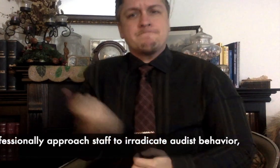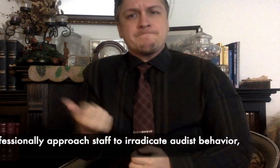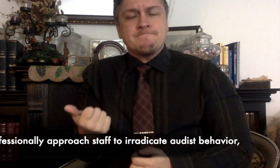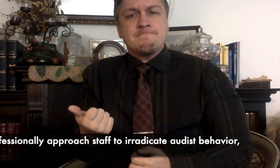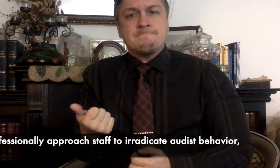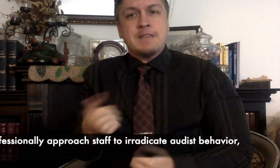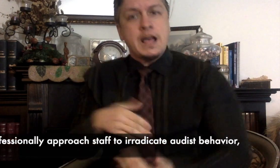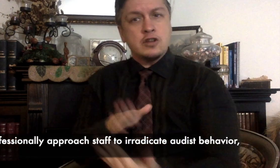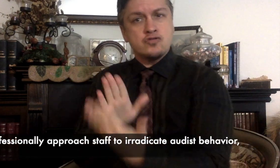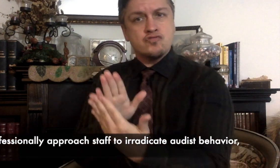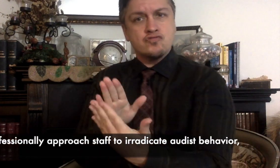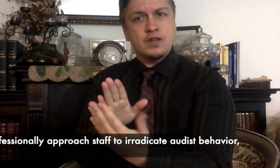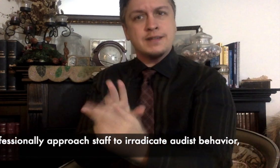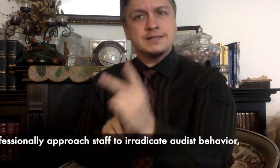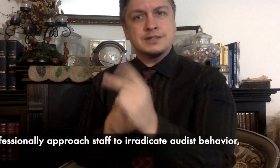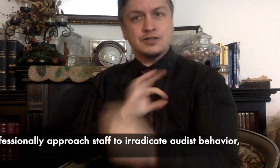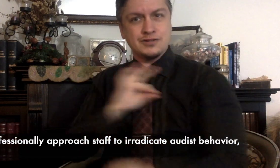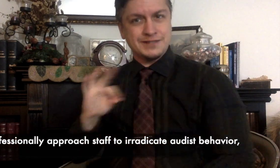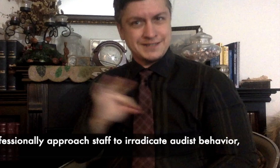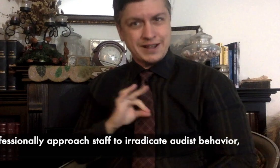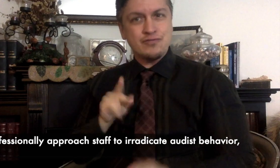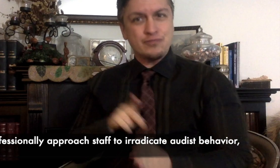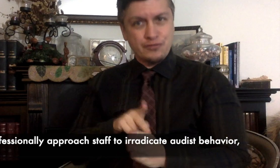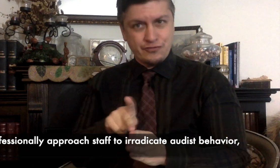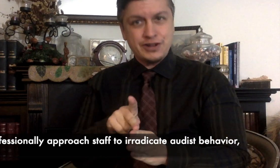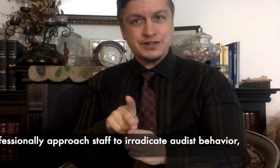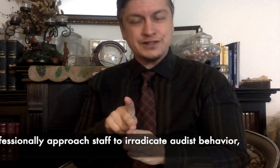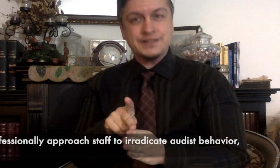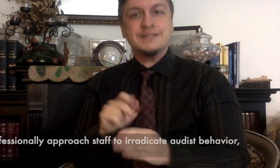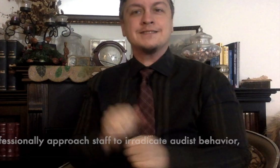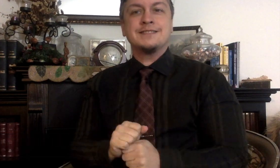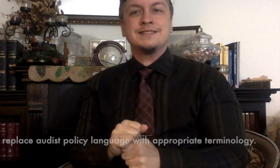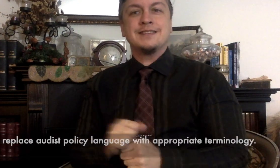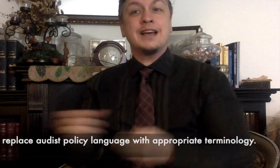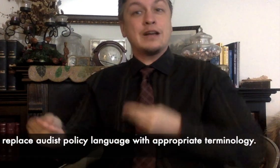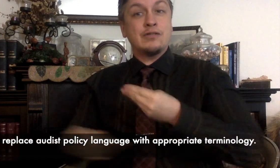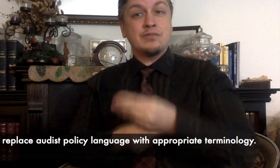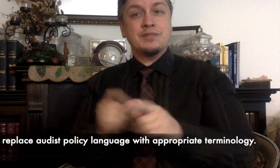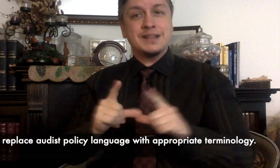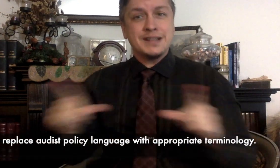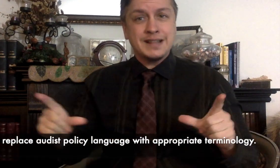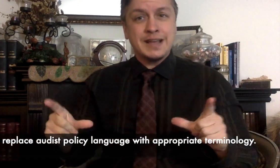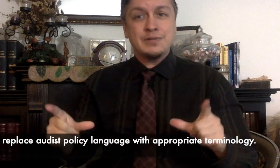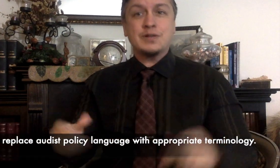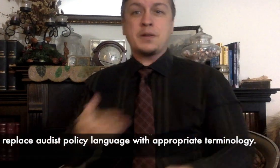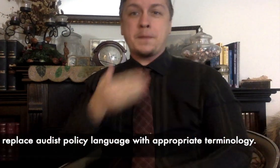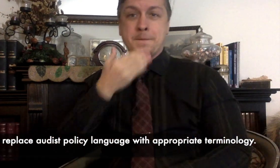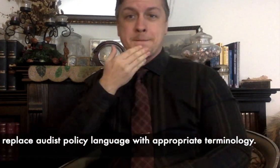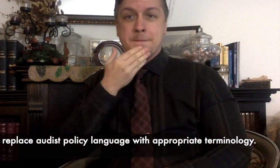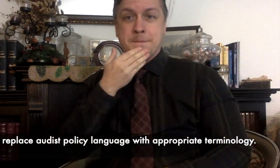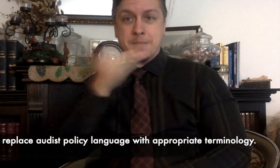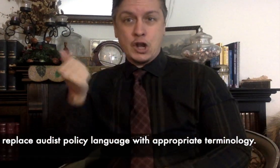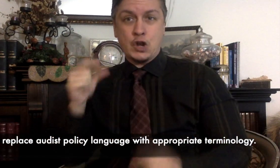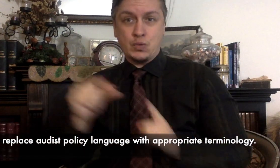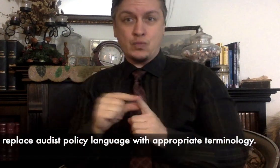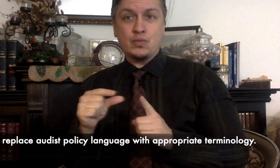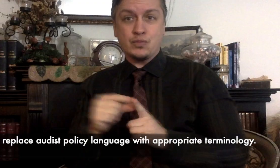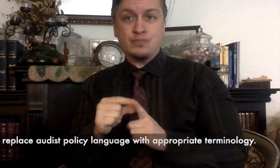Professionally approach staff to eradicate autist behavior and replace audist policy language with